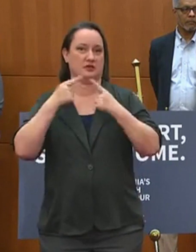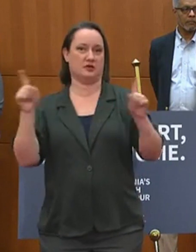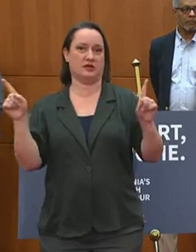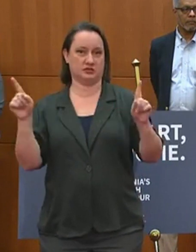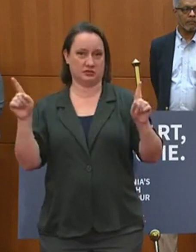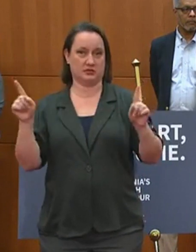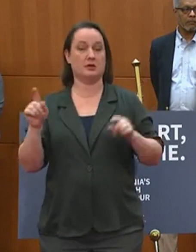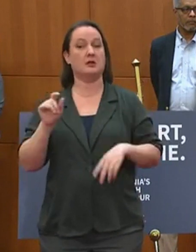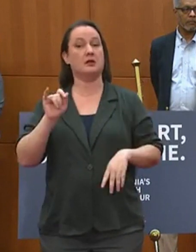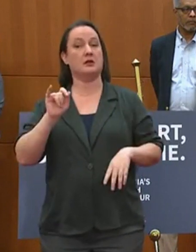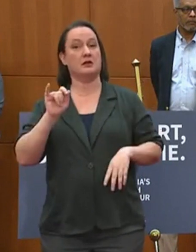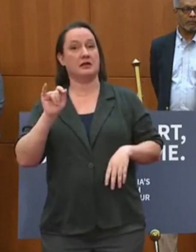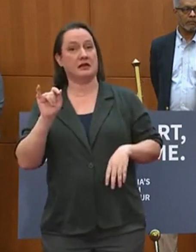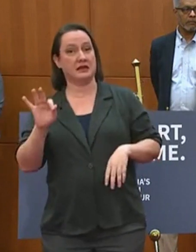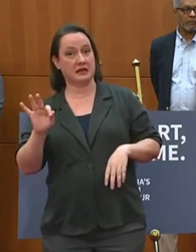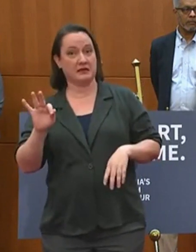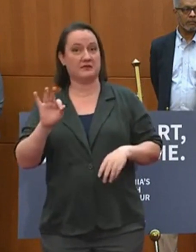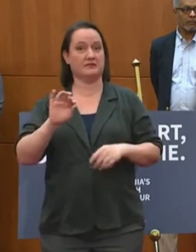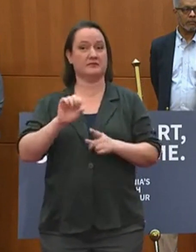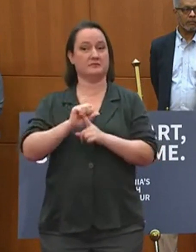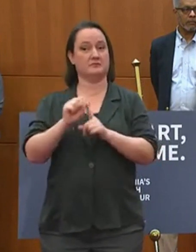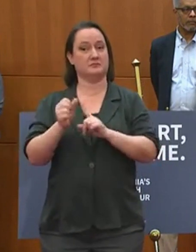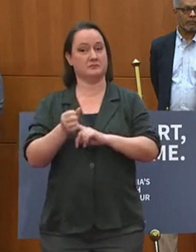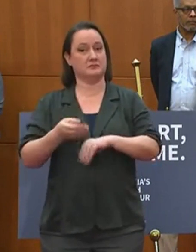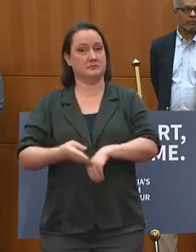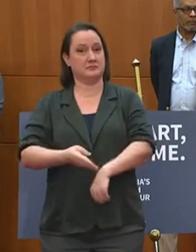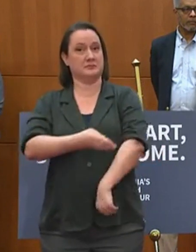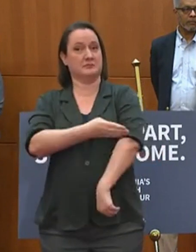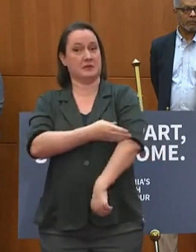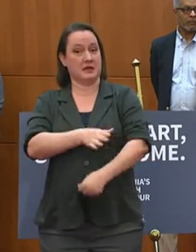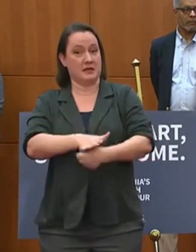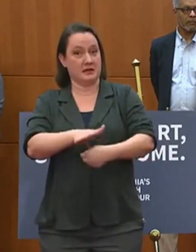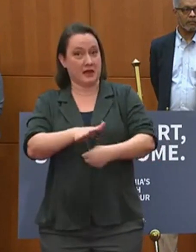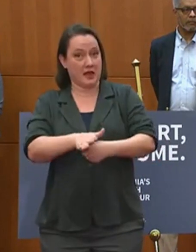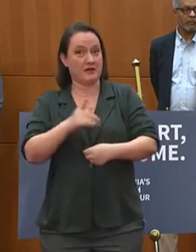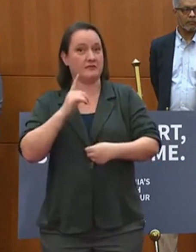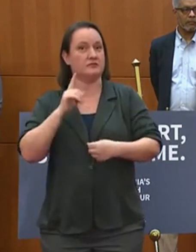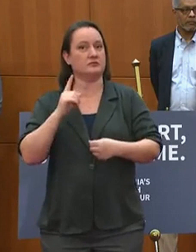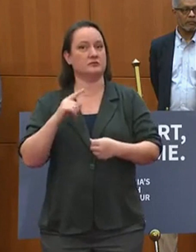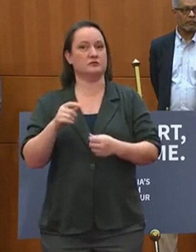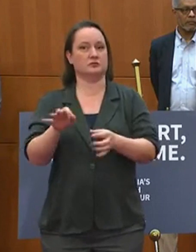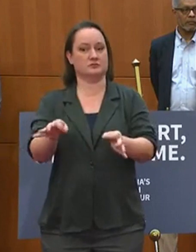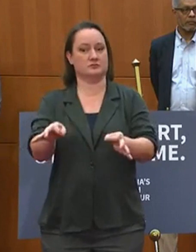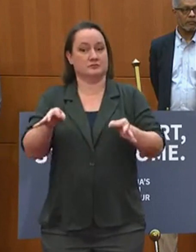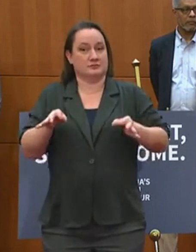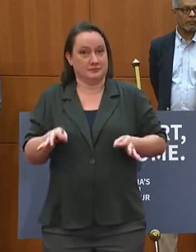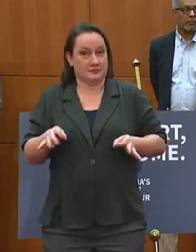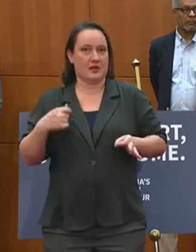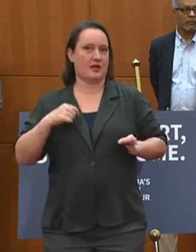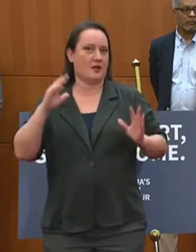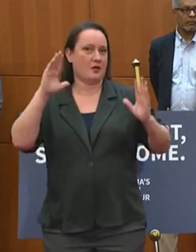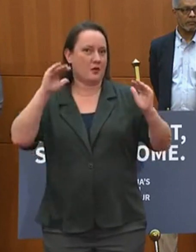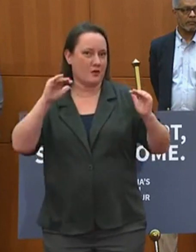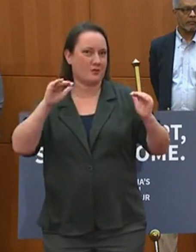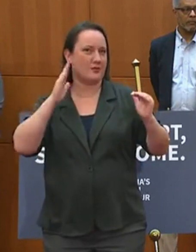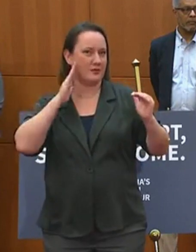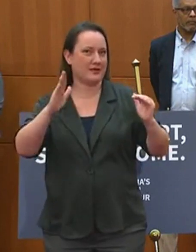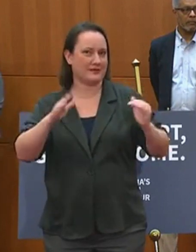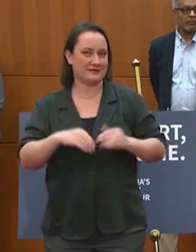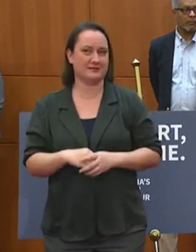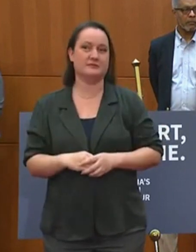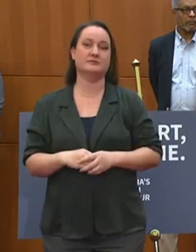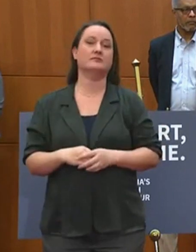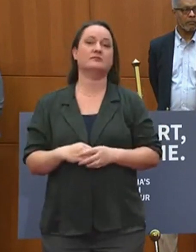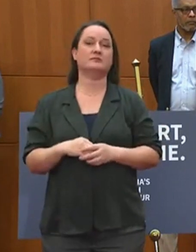the situation changes enough for me to lift it early, and I hope that it does. That's longer than